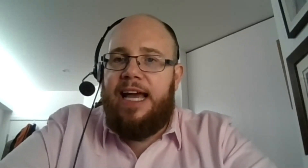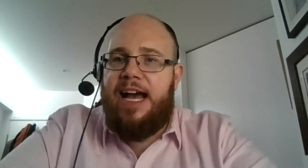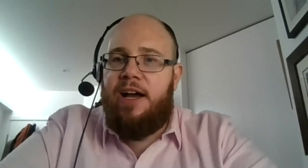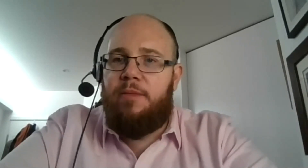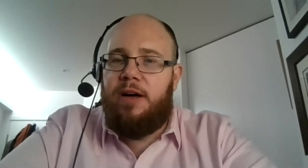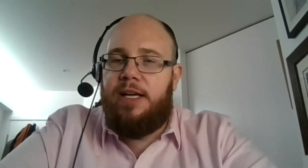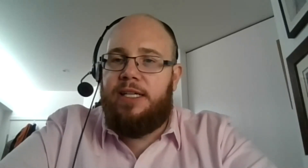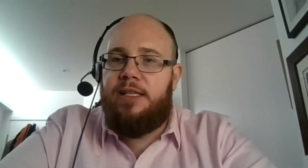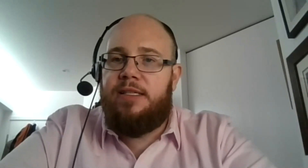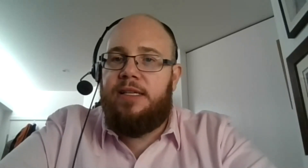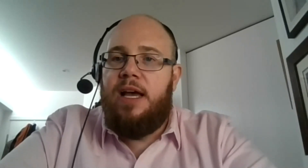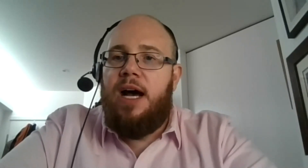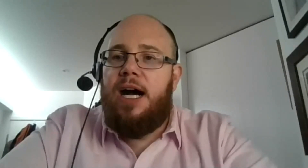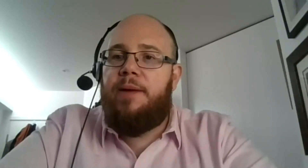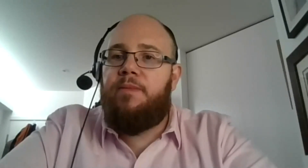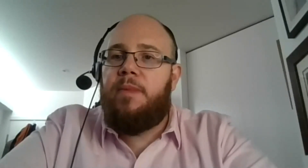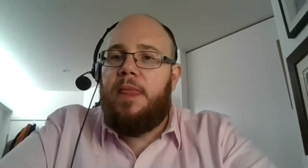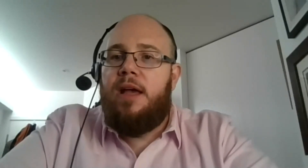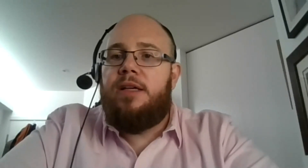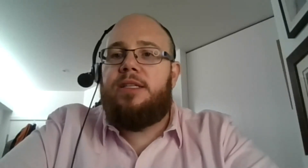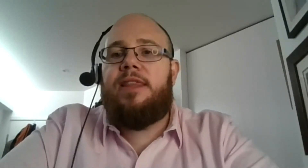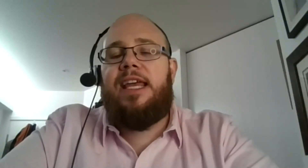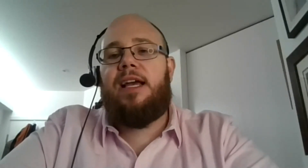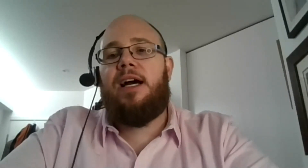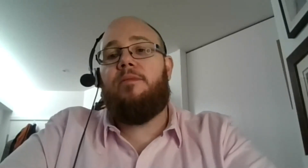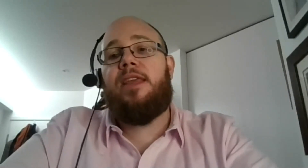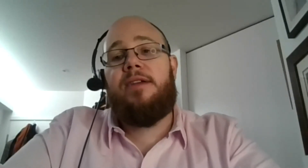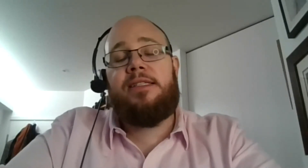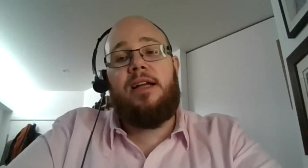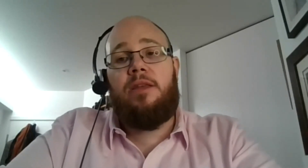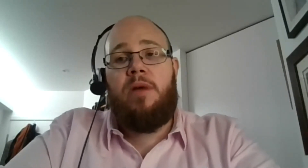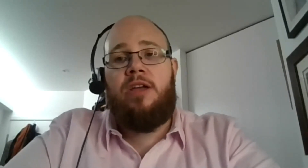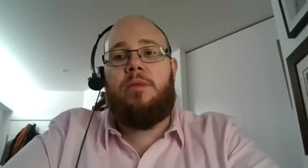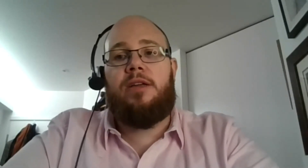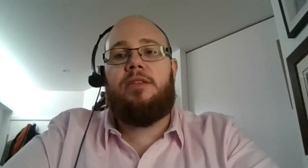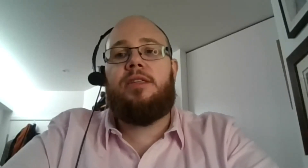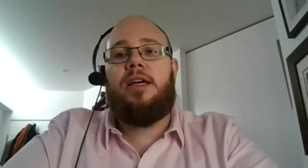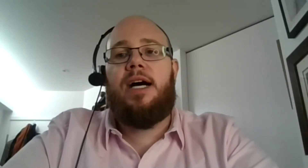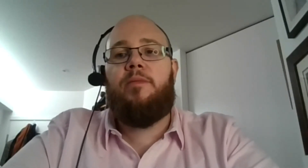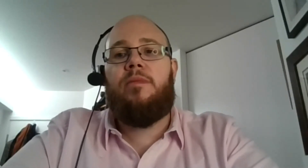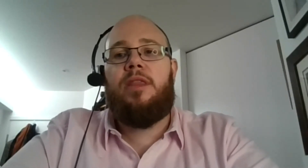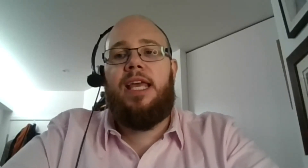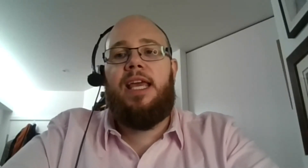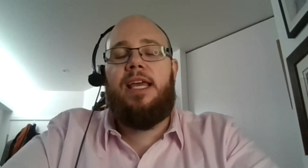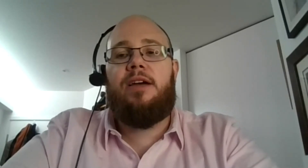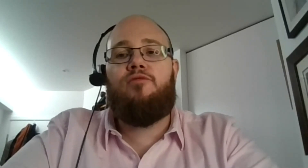care home guidance. So I think there isn't, at the moment, the